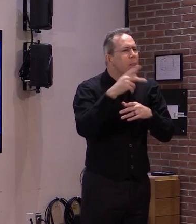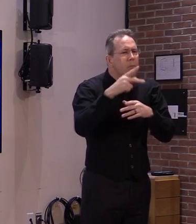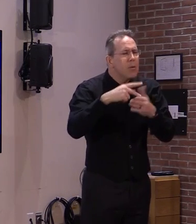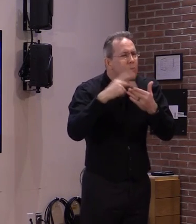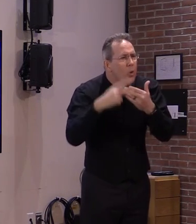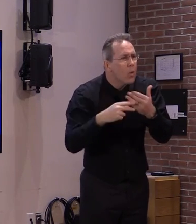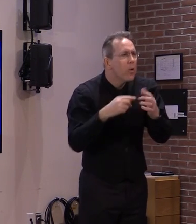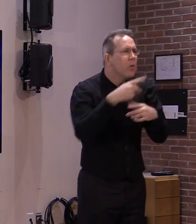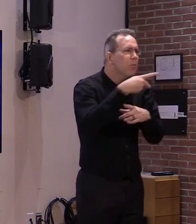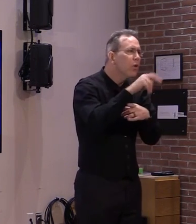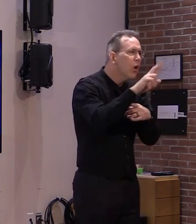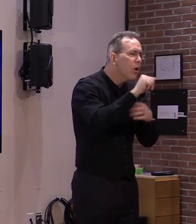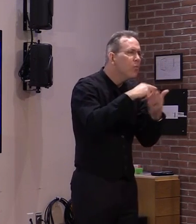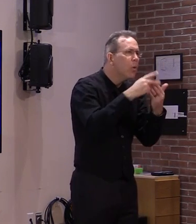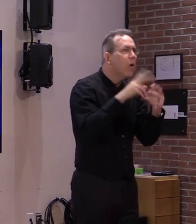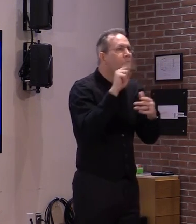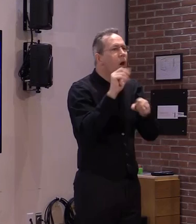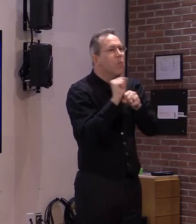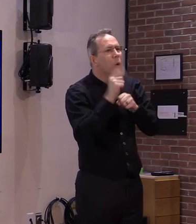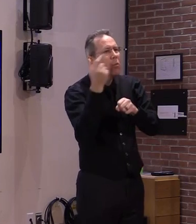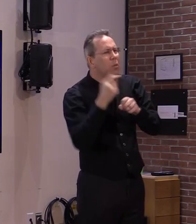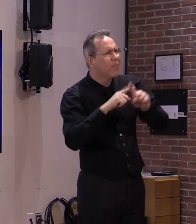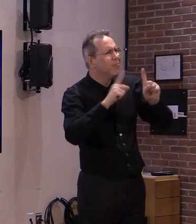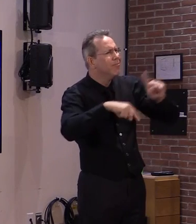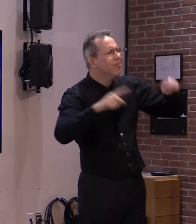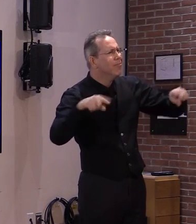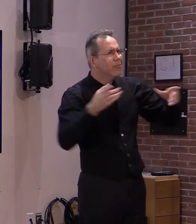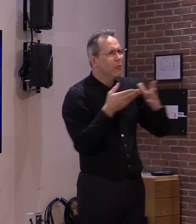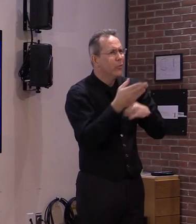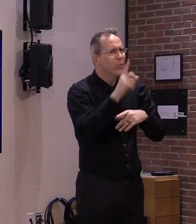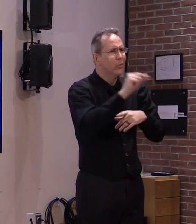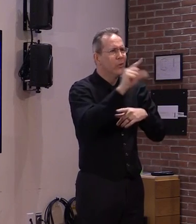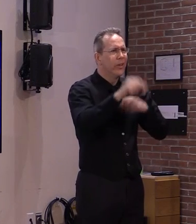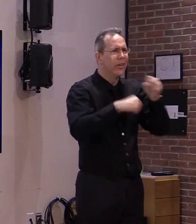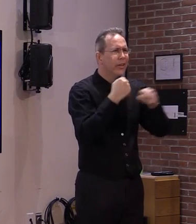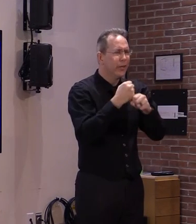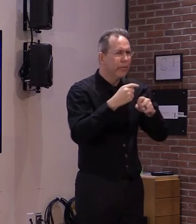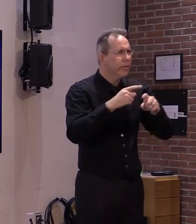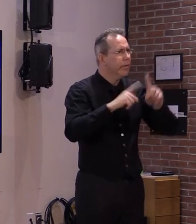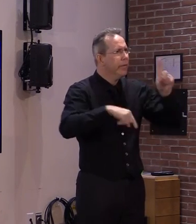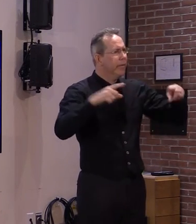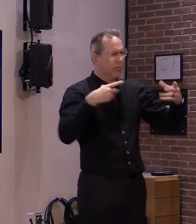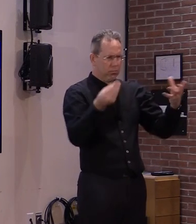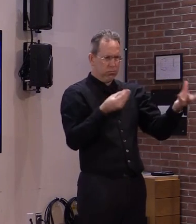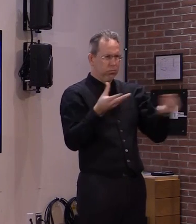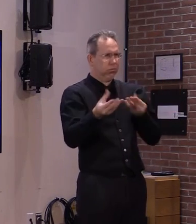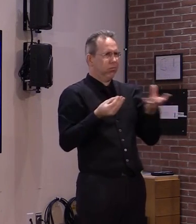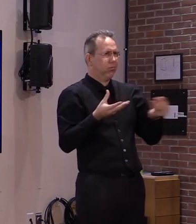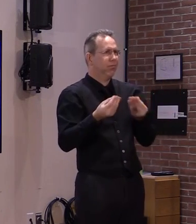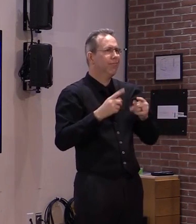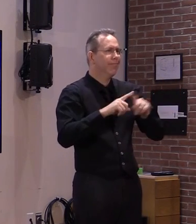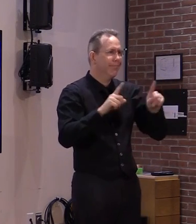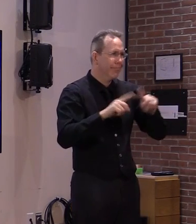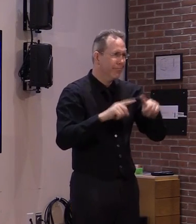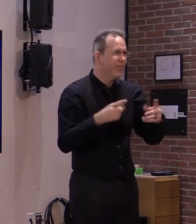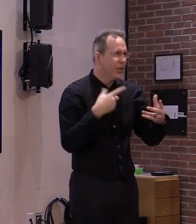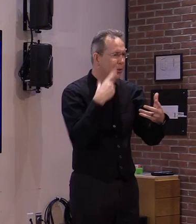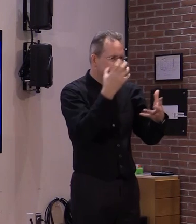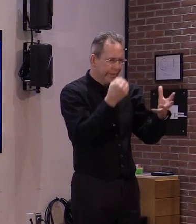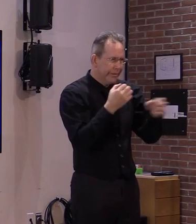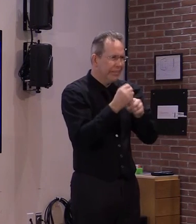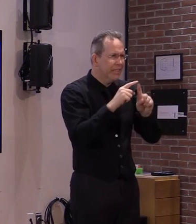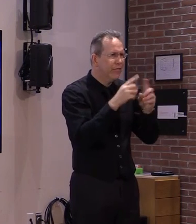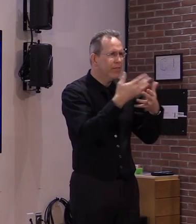the department will be issued for each program in which the claimant received benefits. So in some cases, an individual